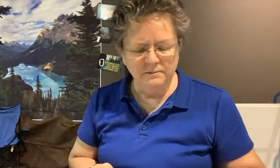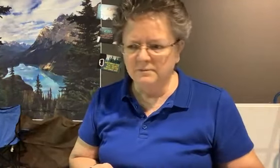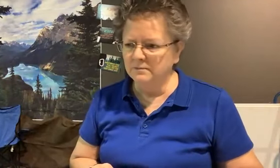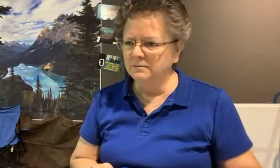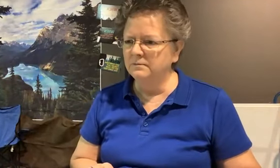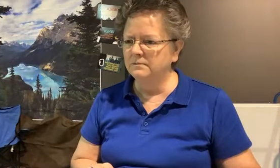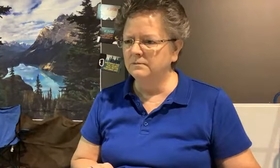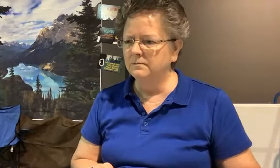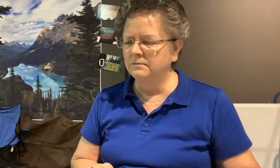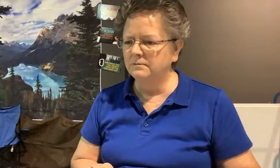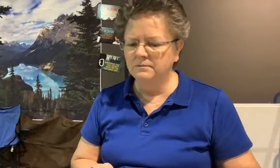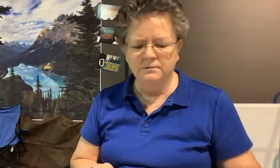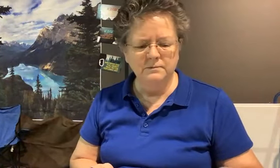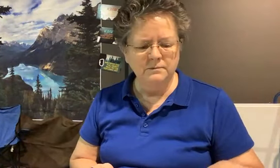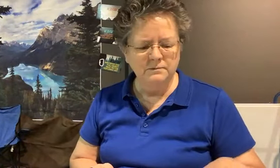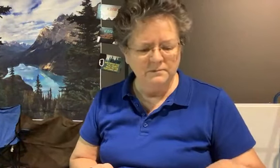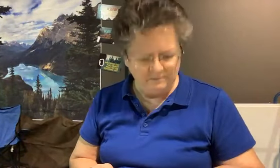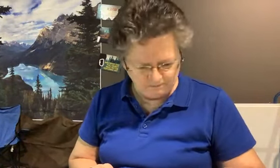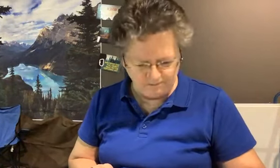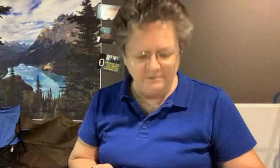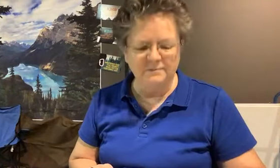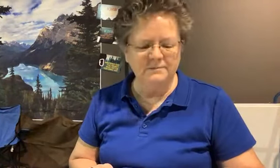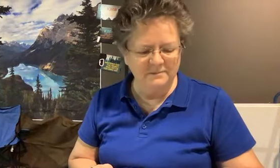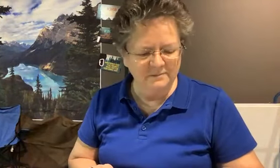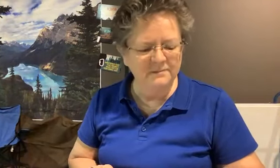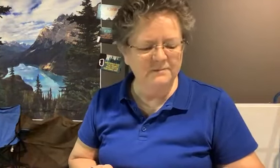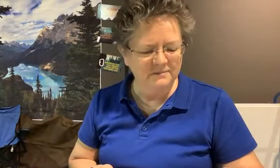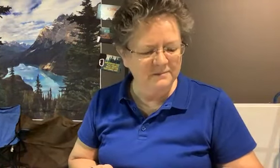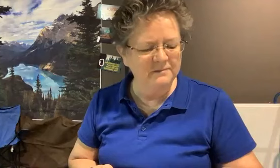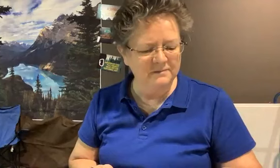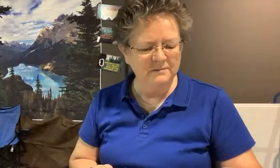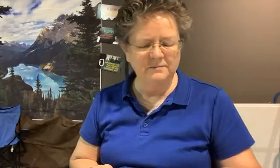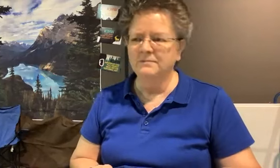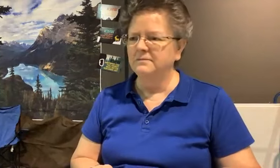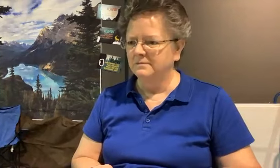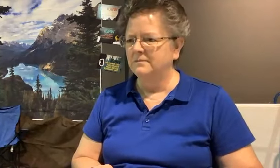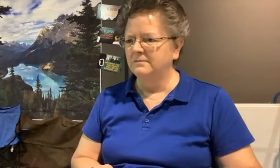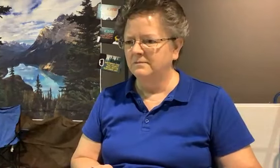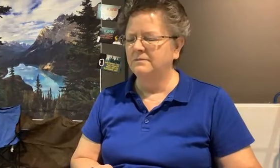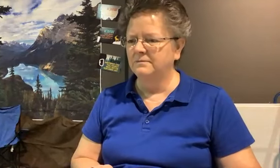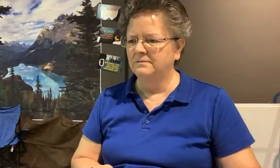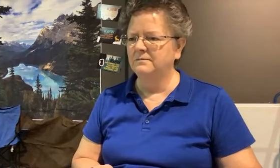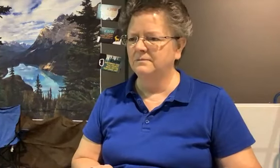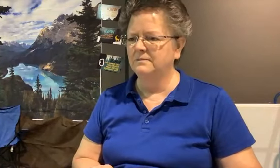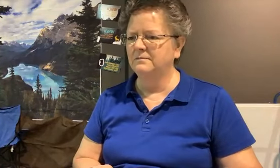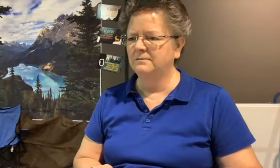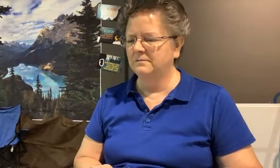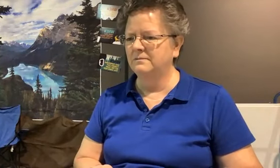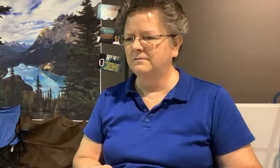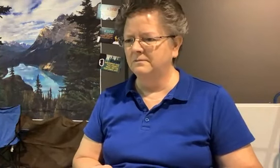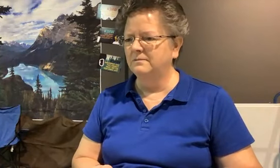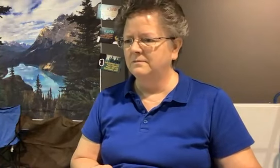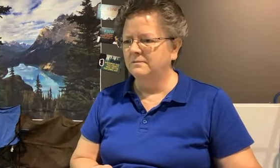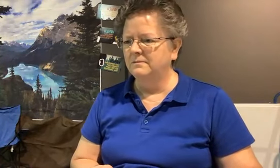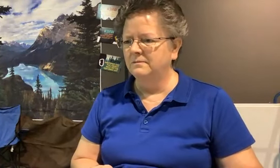used when David fought Goliath. Mm-hmm. Name of when Daniel was in the lion's den. He'll